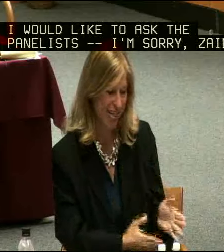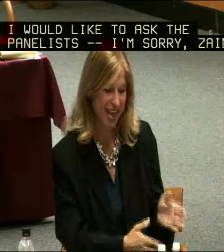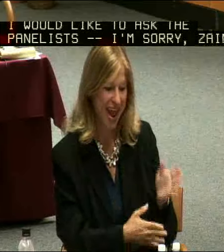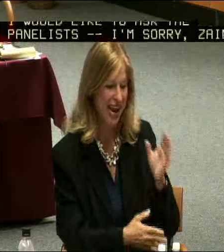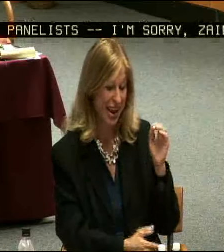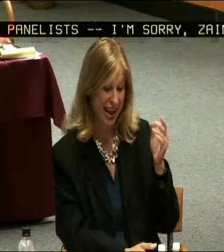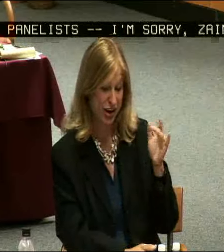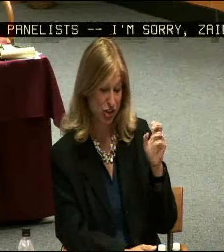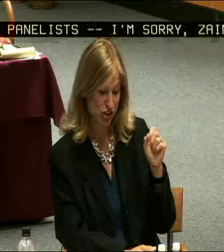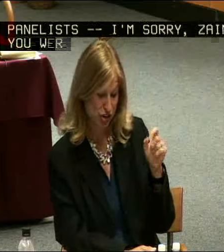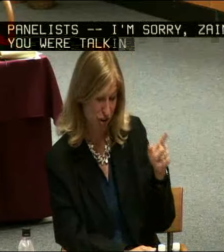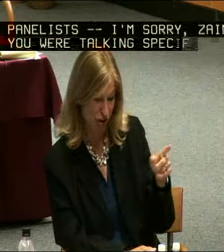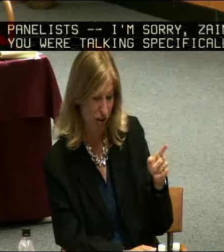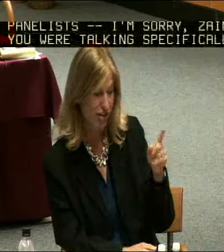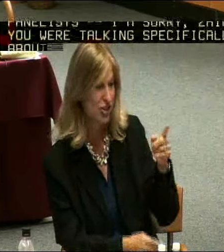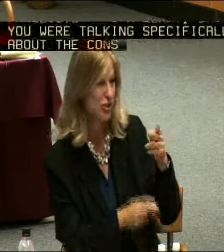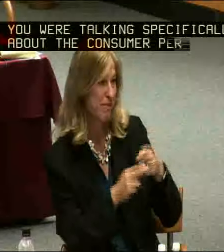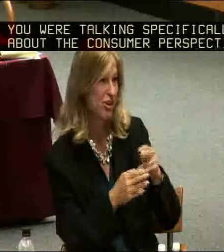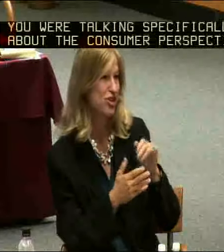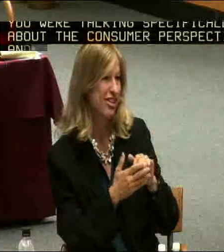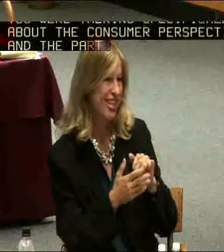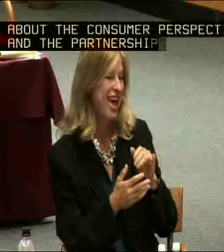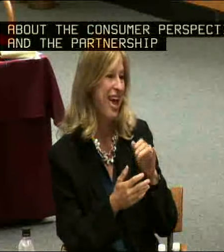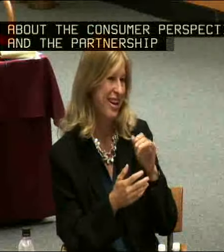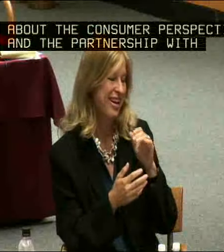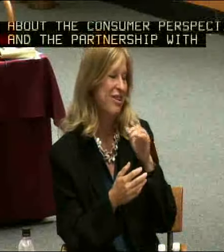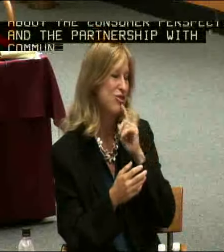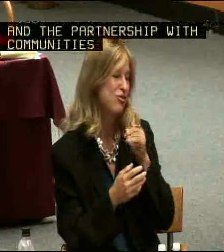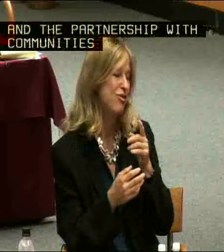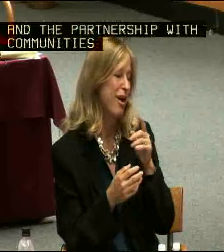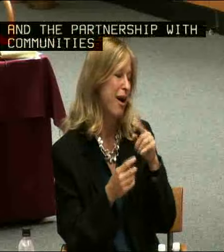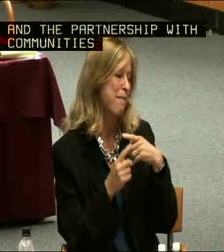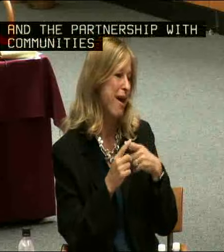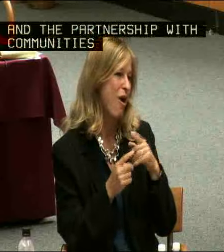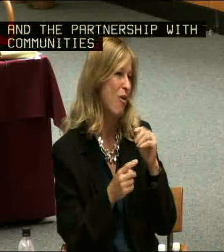and the various issues involved with hearing alerts.